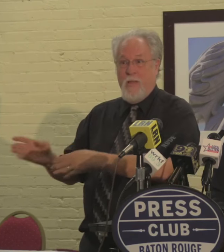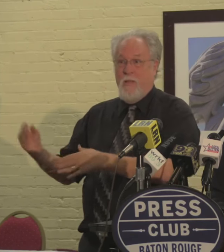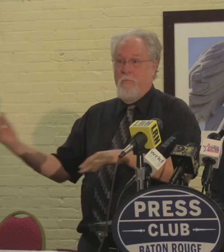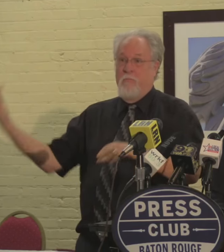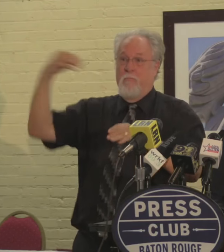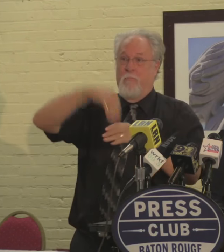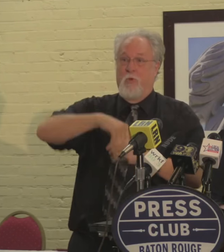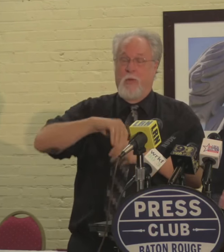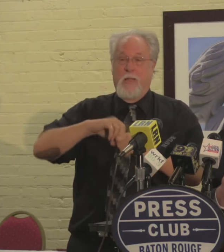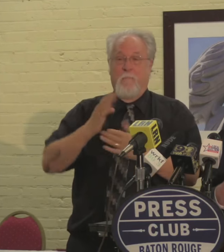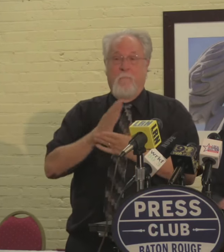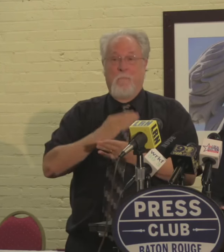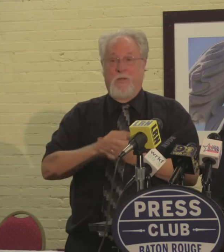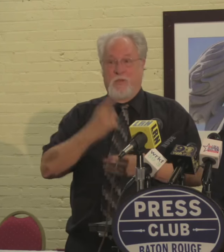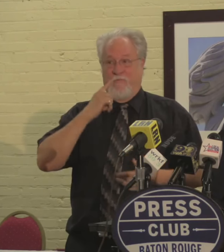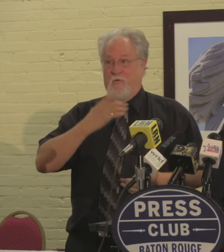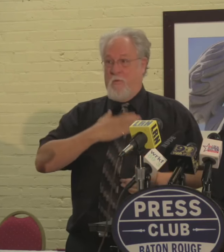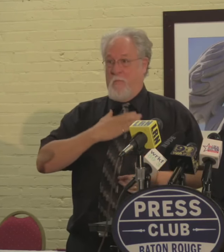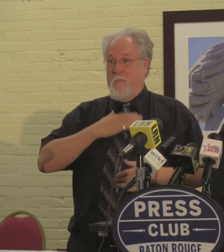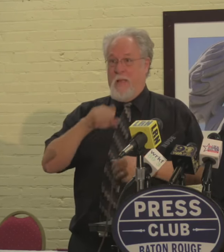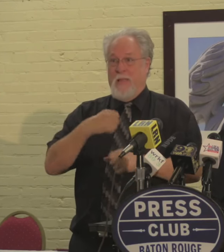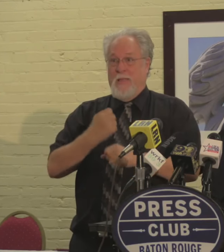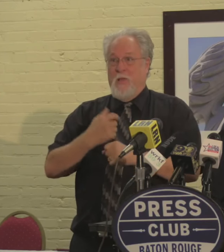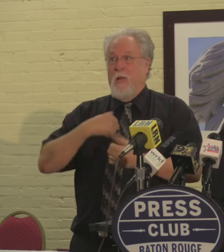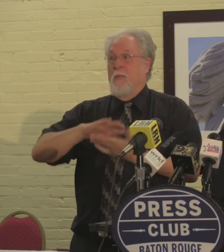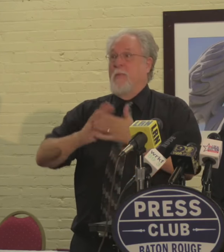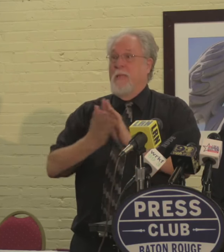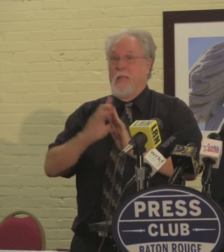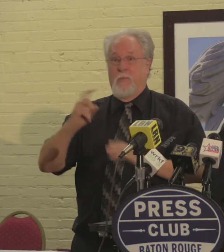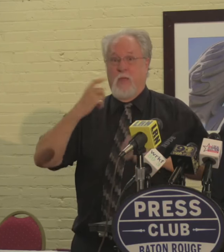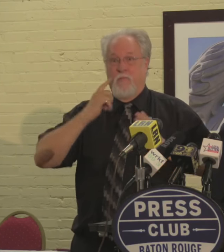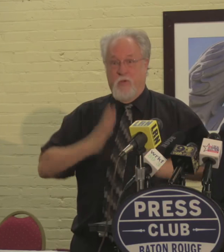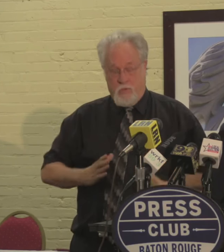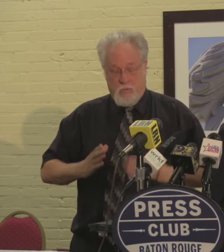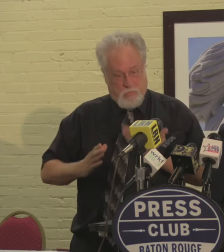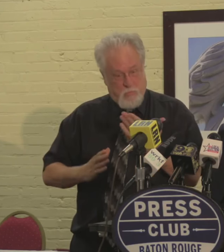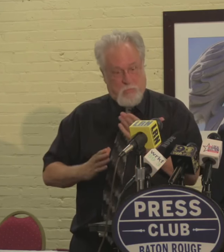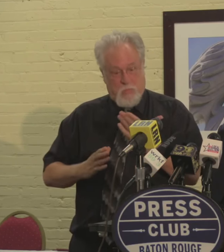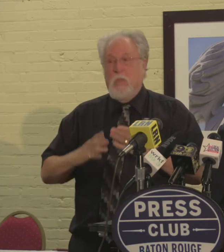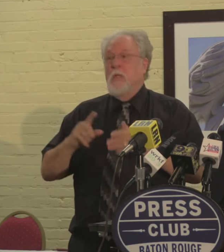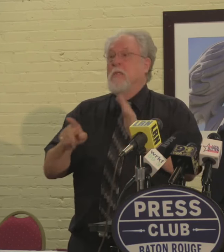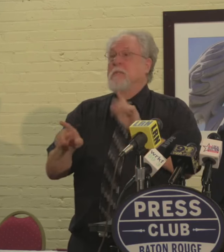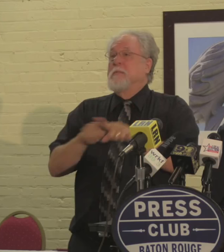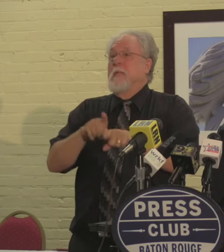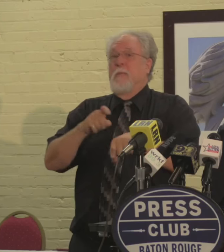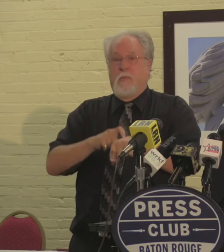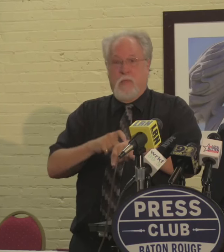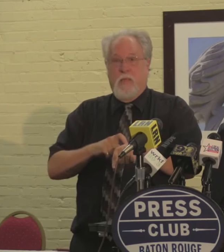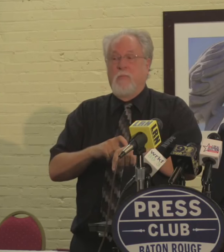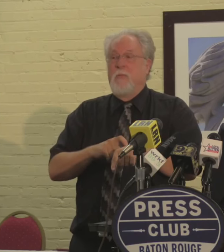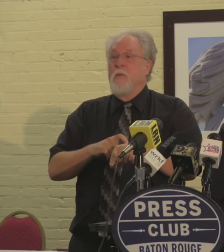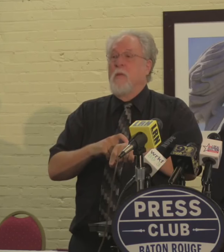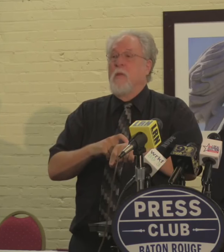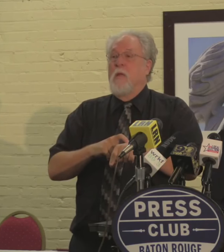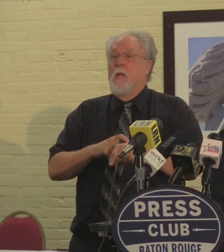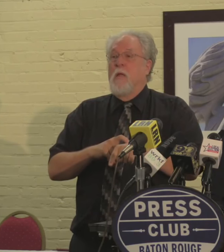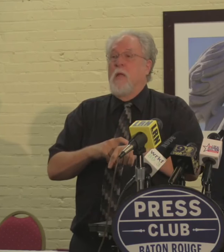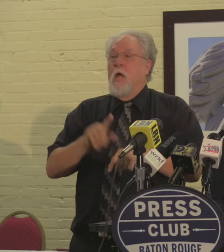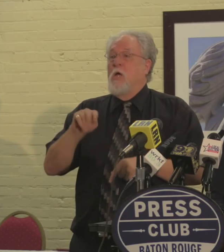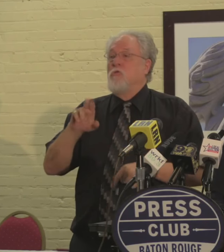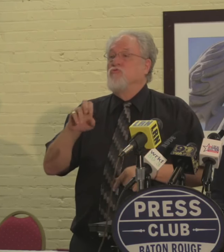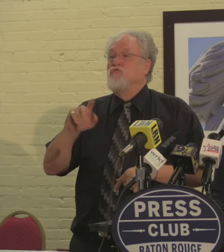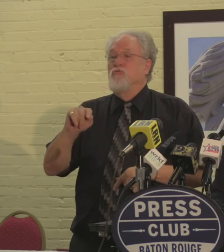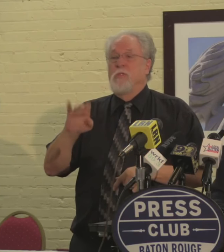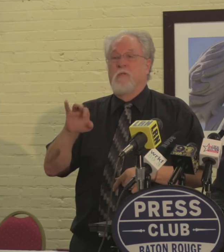budget for the year that I actually became governor. And at the same time, over those 8 years, trust funds